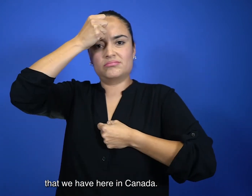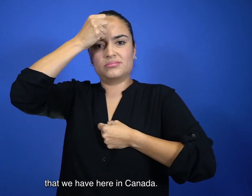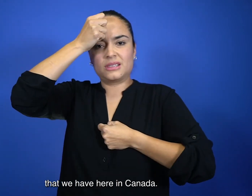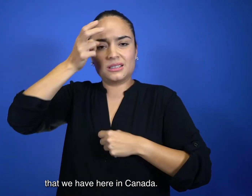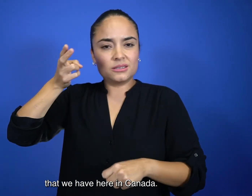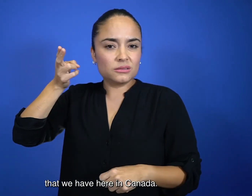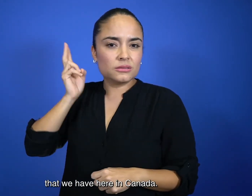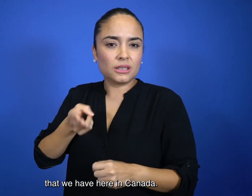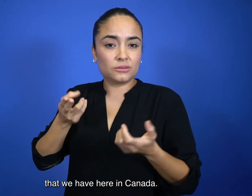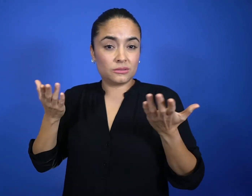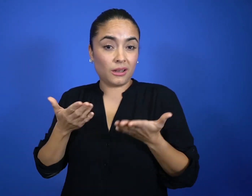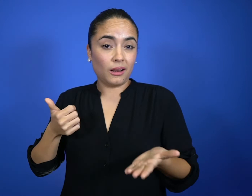in Canada.